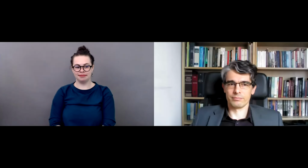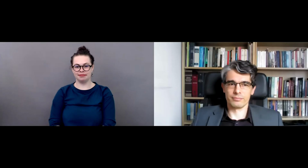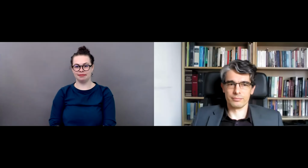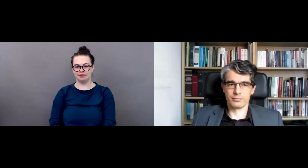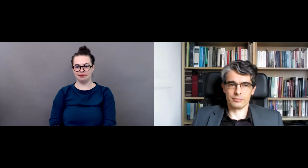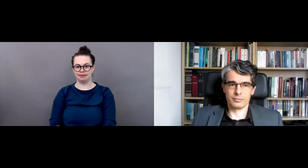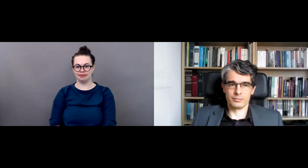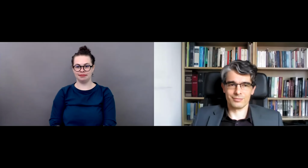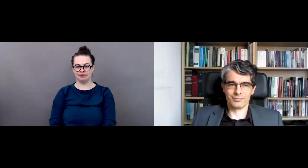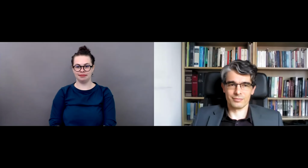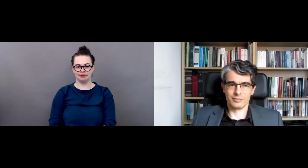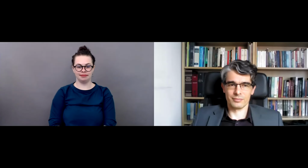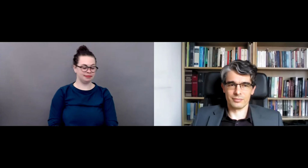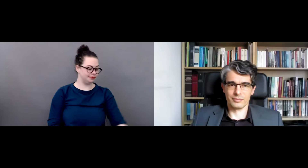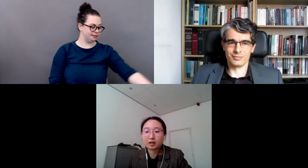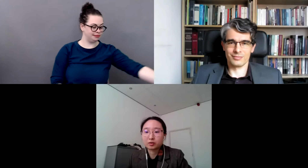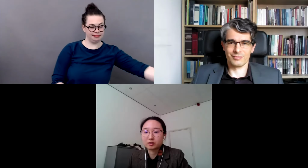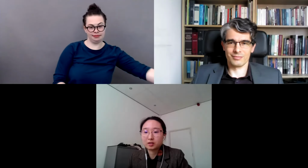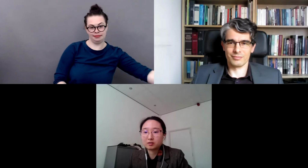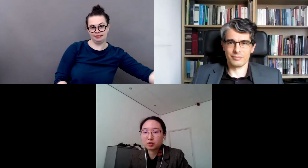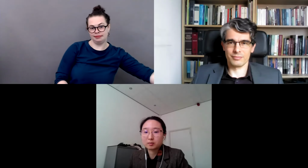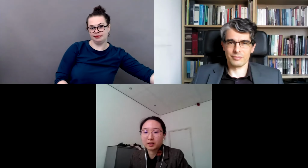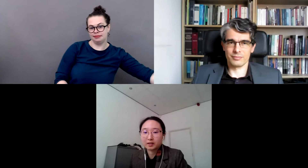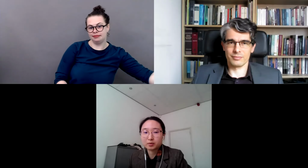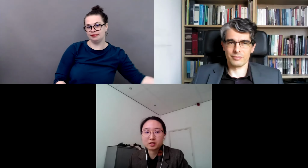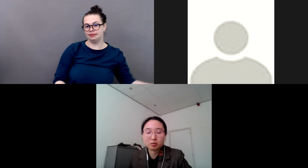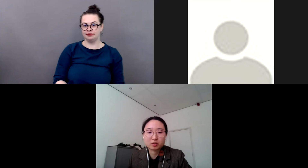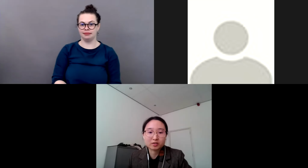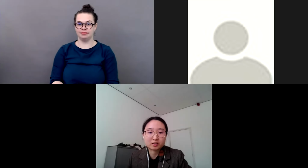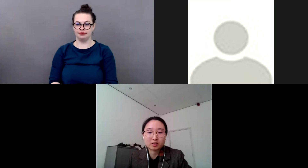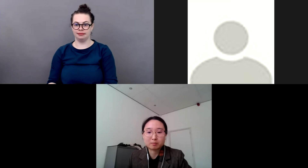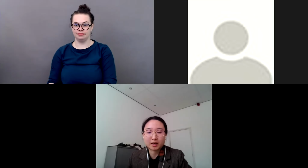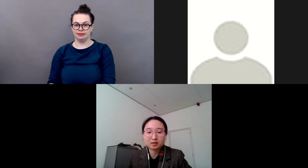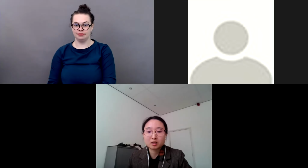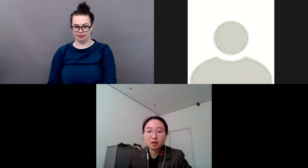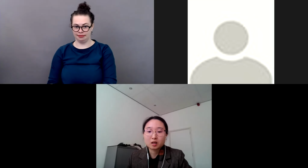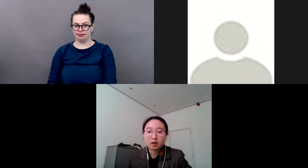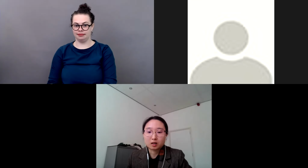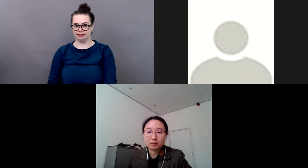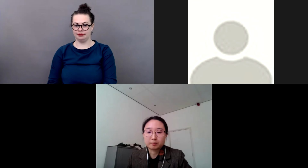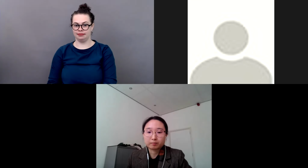Thank you very much, Janos, for explaining how the individual complaint procedure works and its impact.